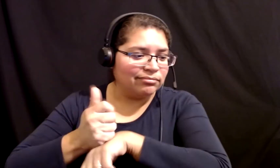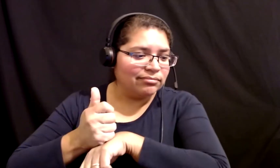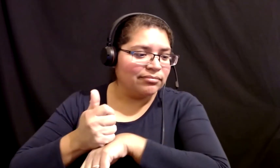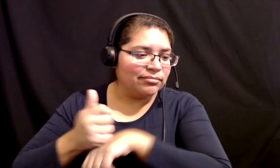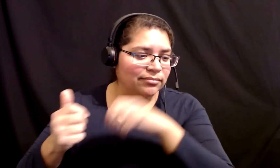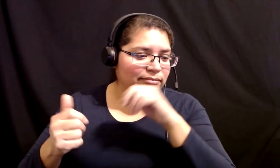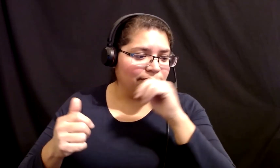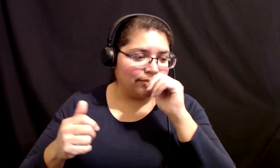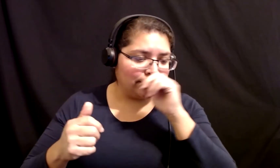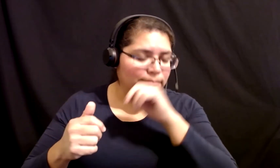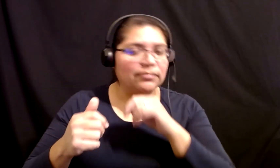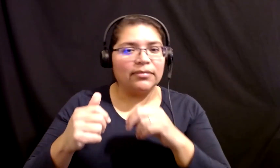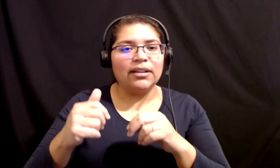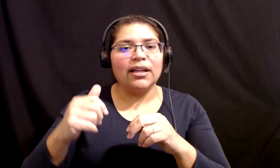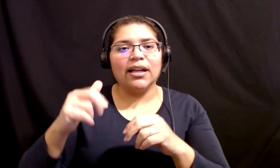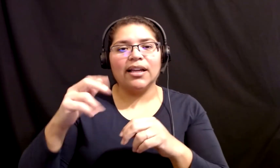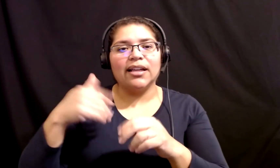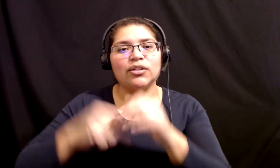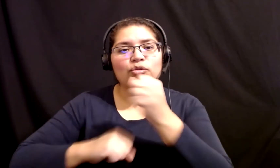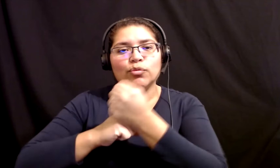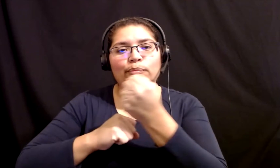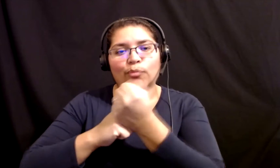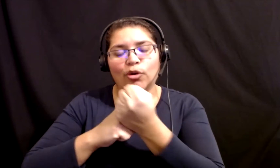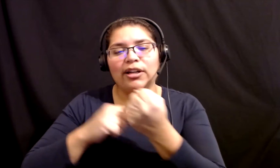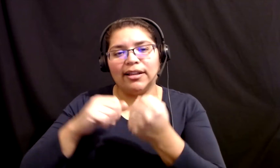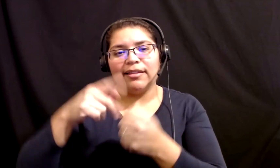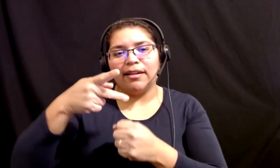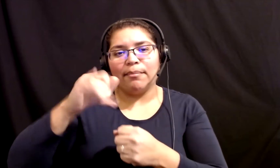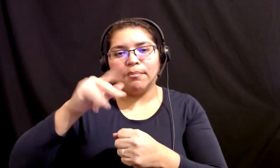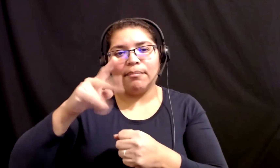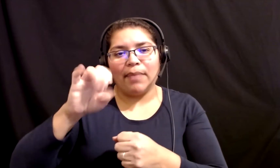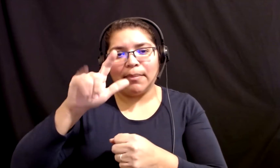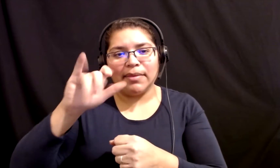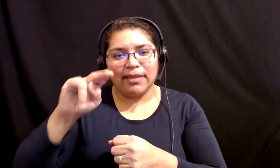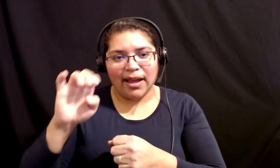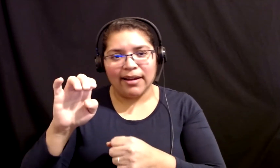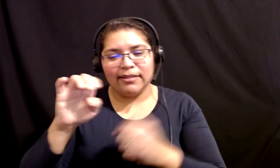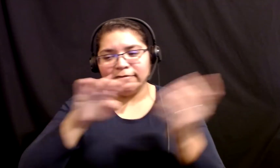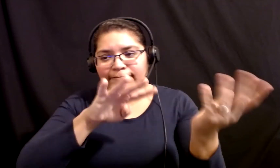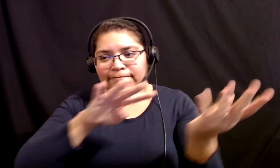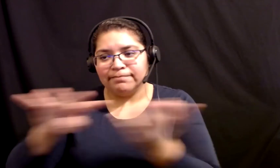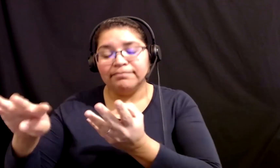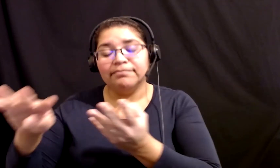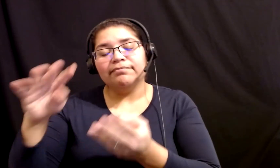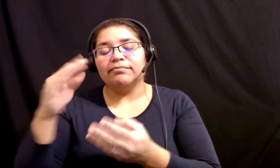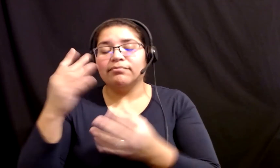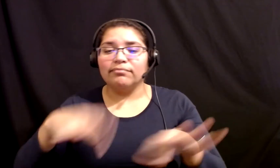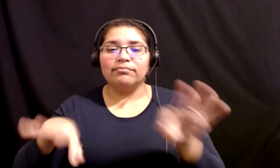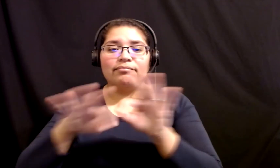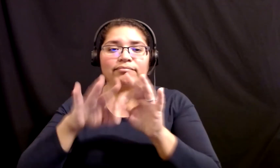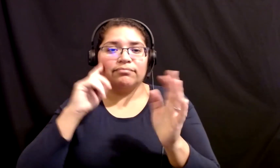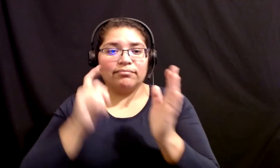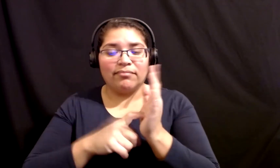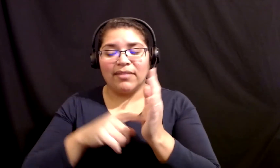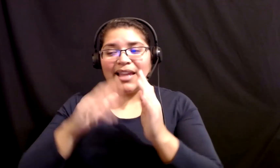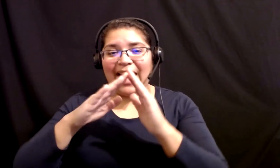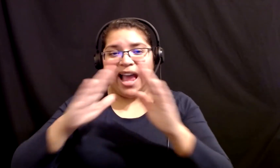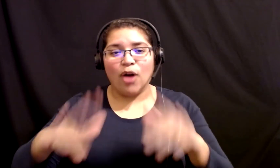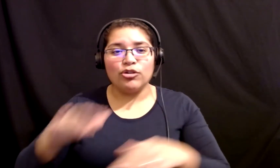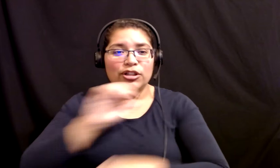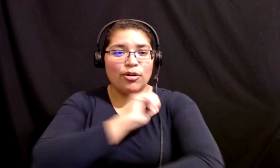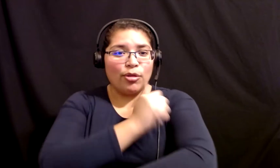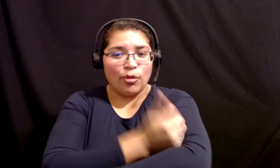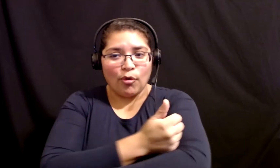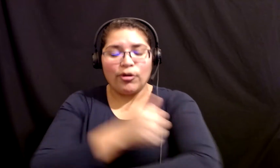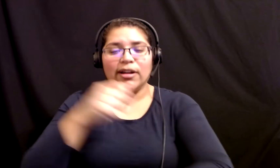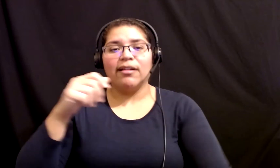in supporting the pipeline. It's worth noting that our housing authorities in Longmont, Boulder County, and